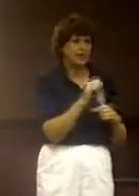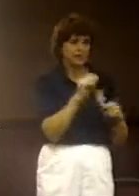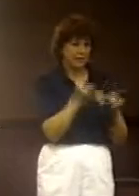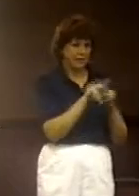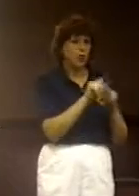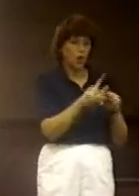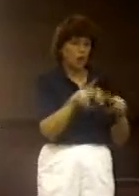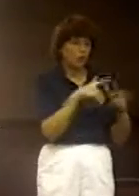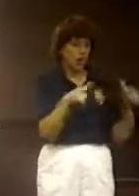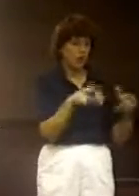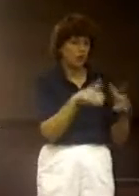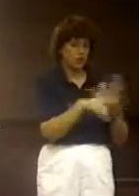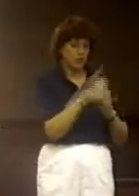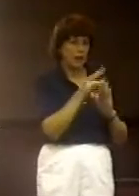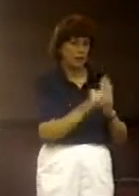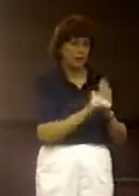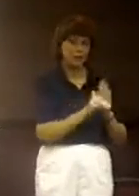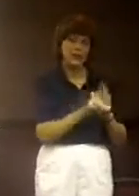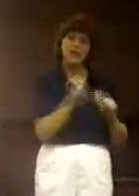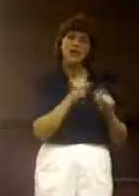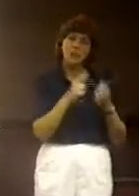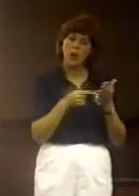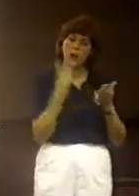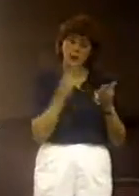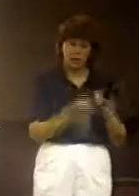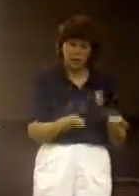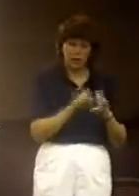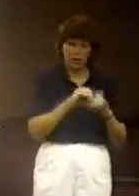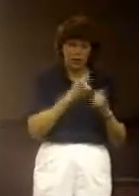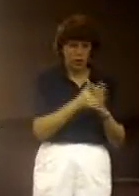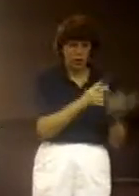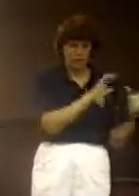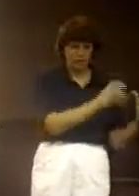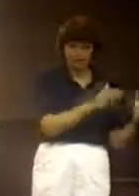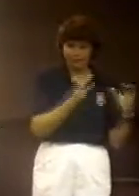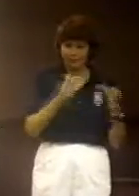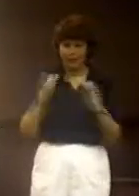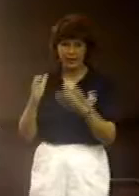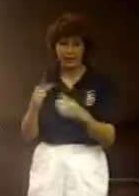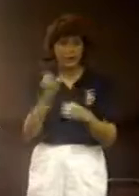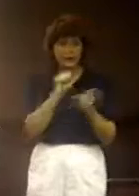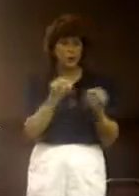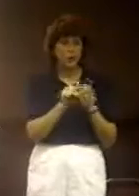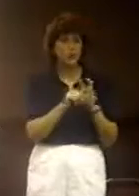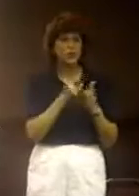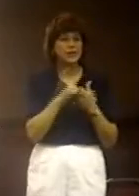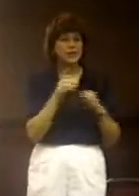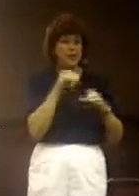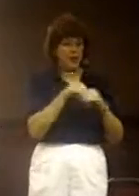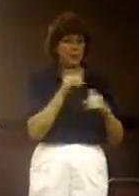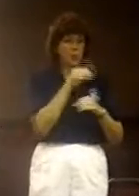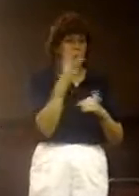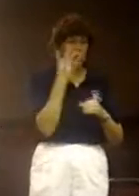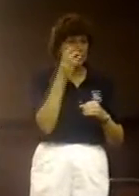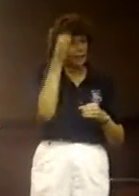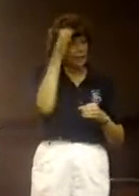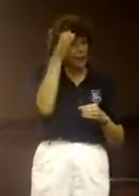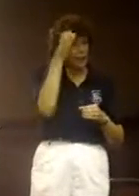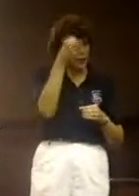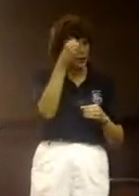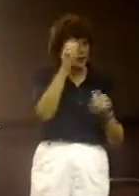development. So what was important in those situations was that the input was comprehensible. In other